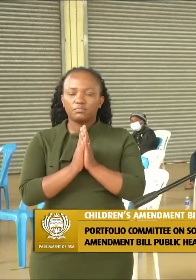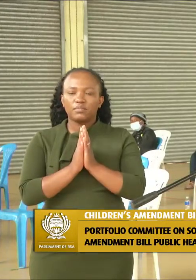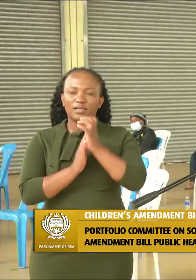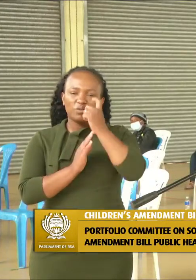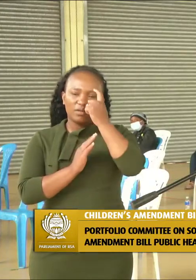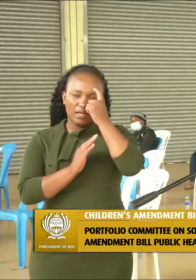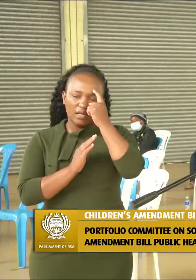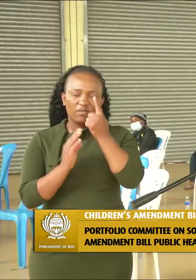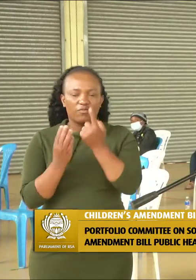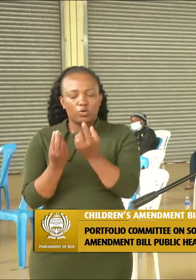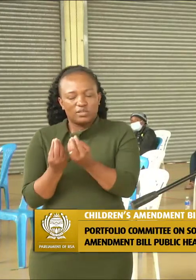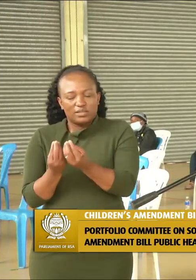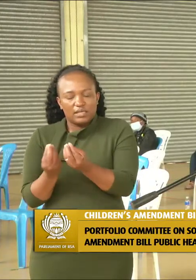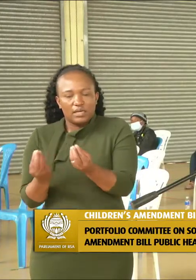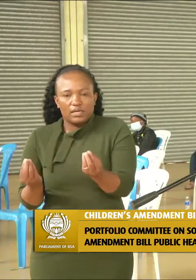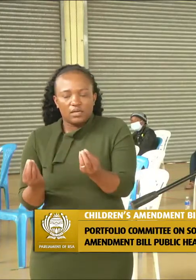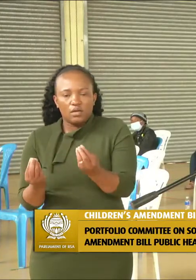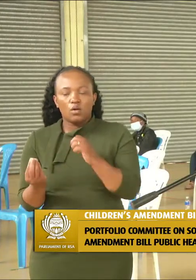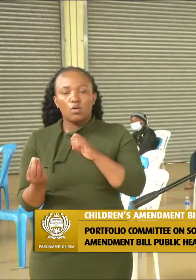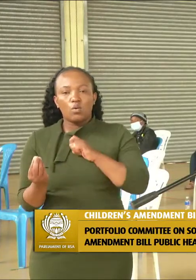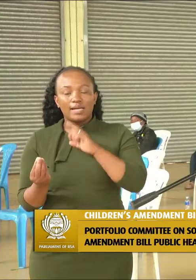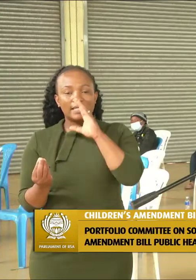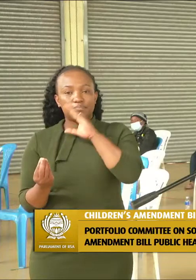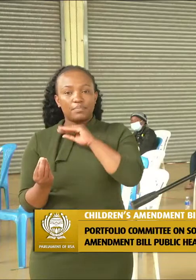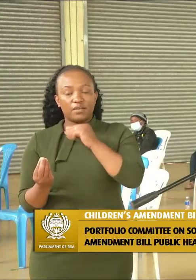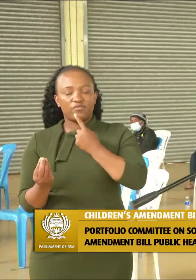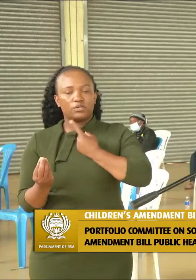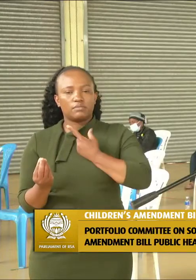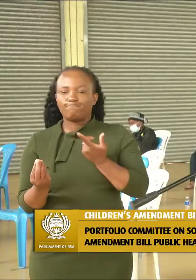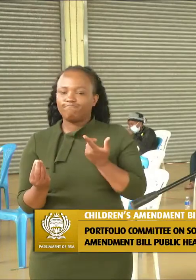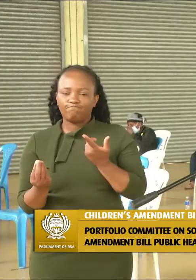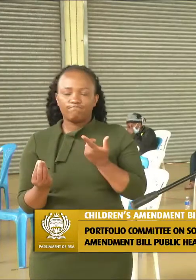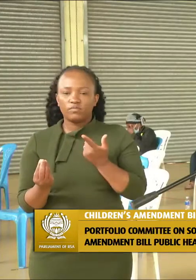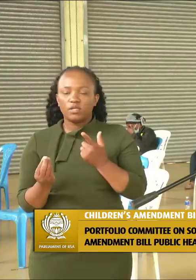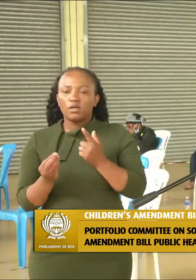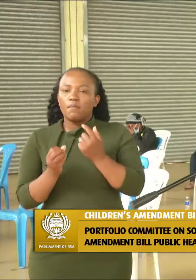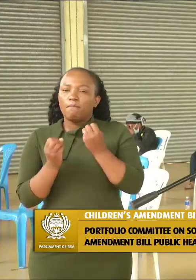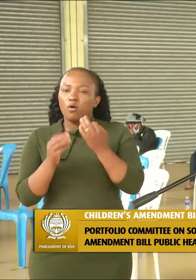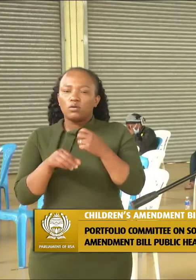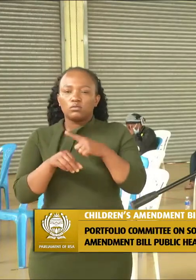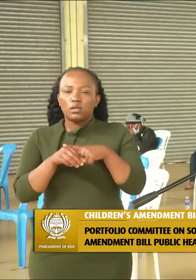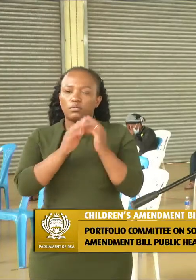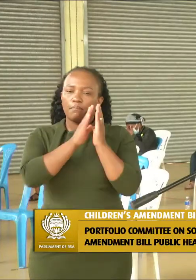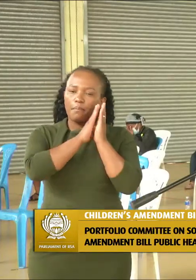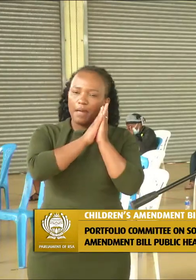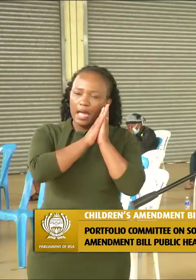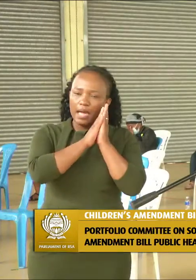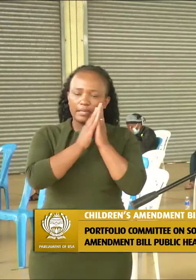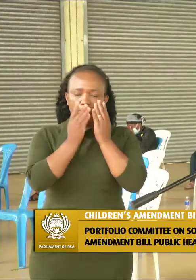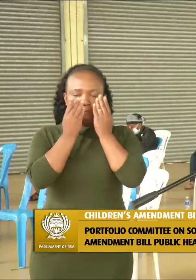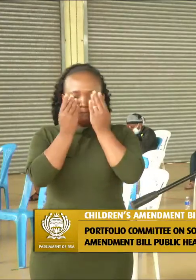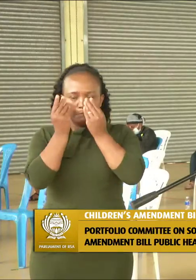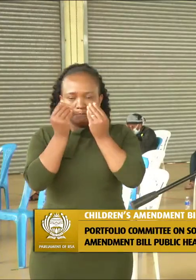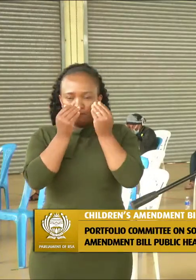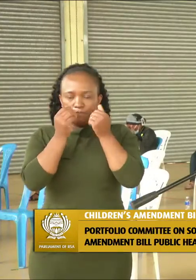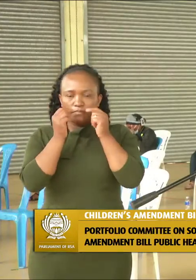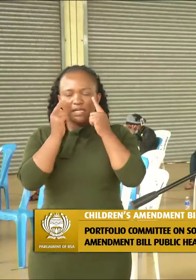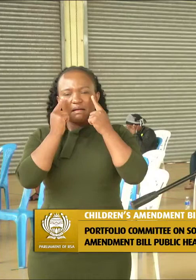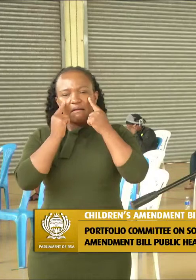ones, for they cannot speak for themselves. They go to bed many times at night crying, unable to ask